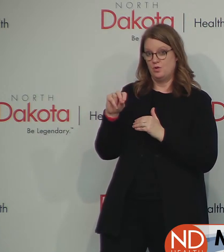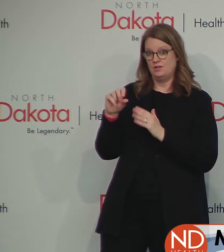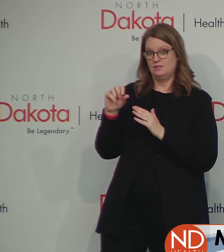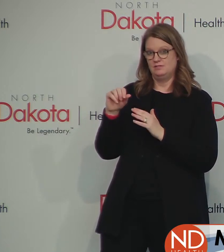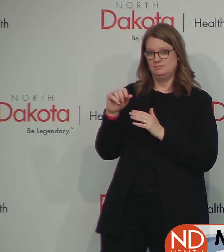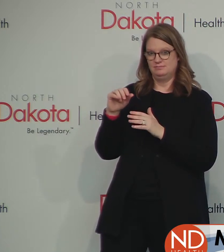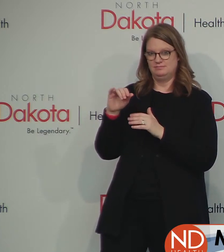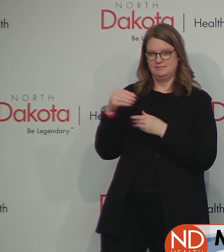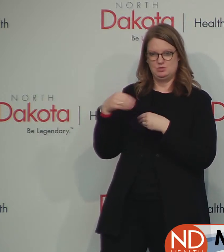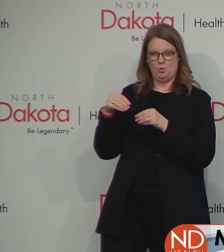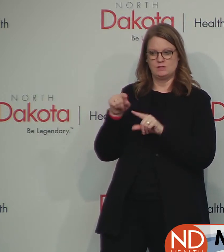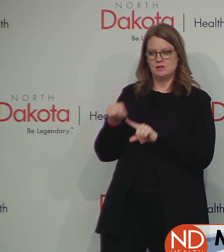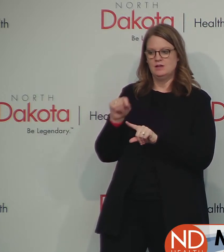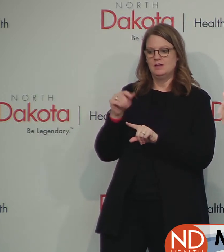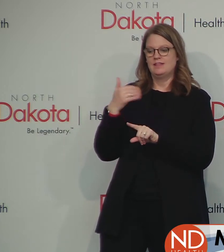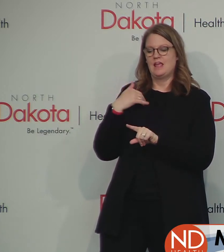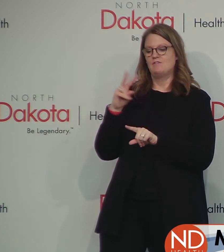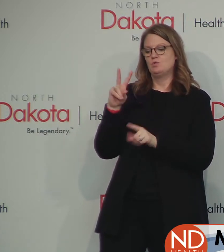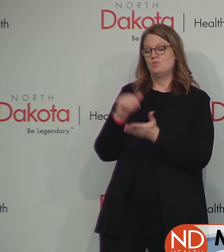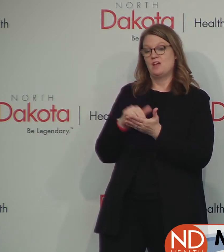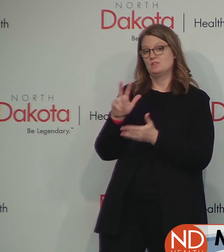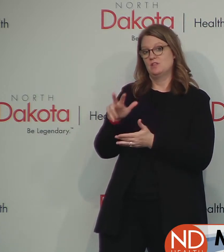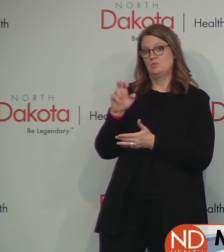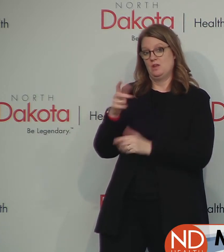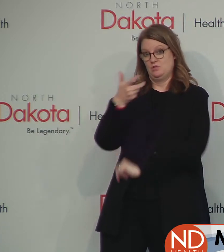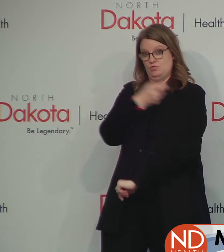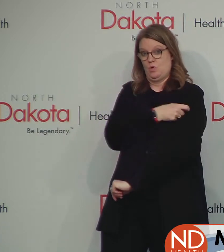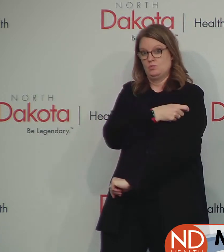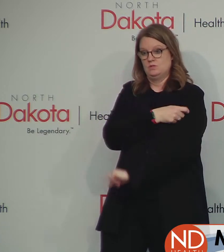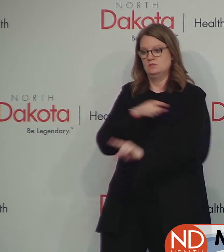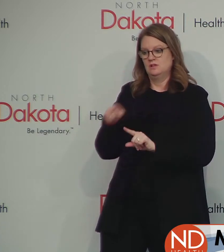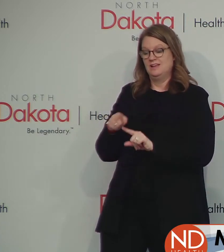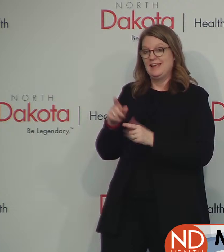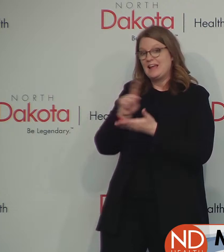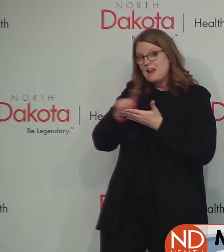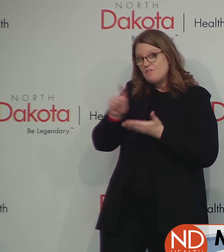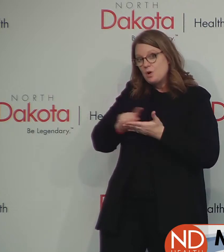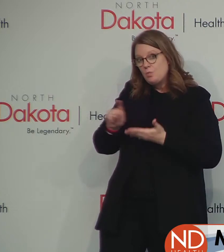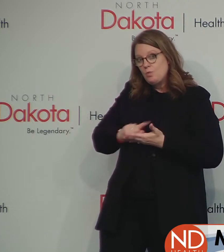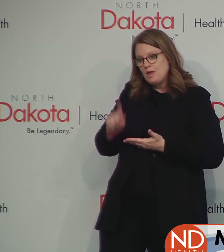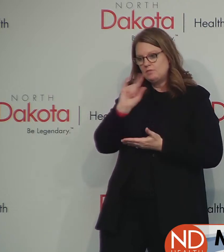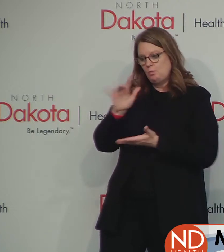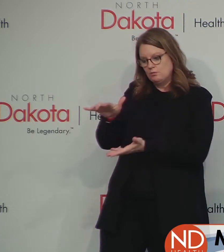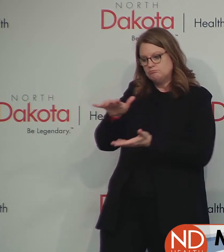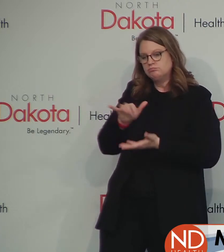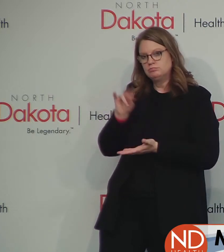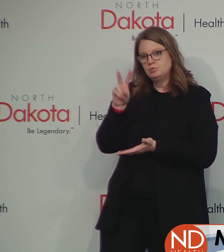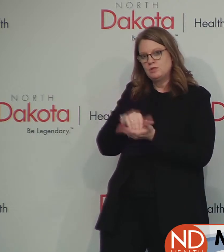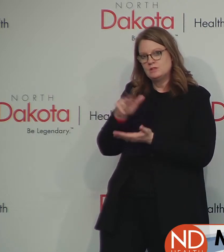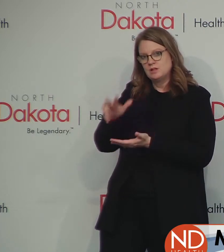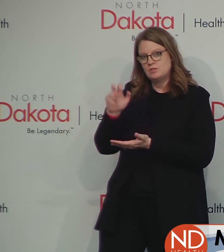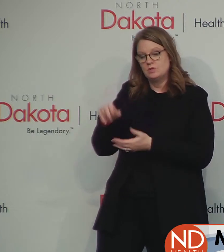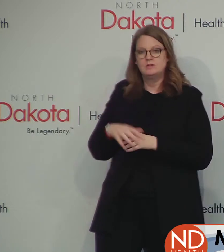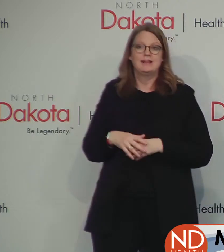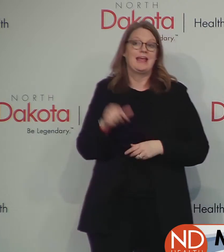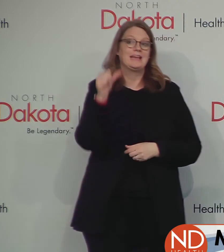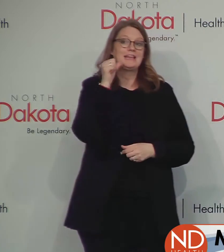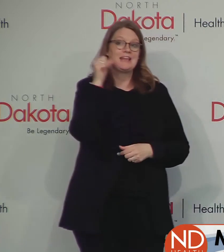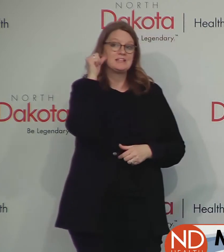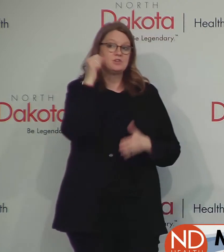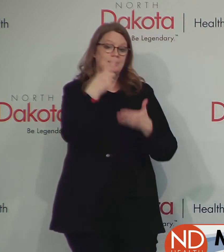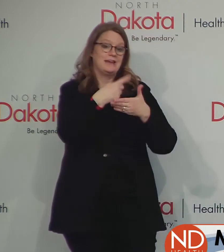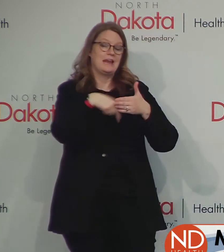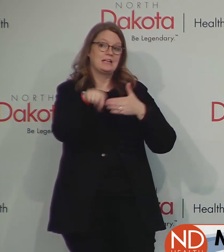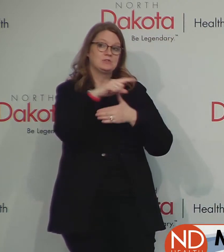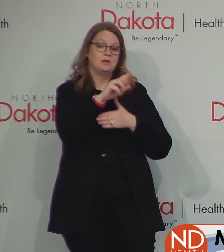doses, and they're going to receive that each week moving forward. And so we did receive notice yesterday that for next